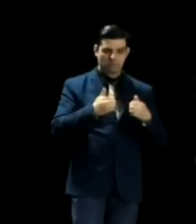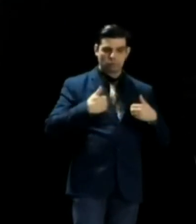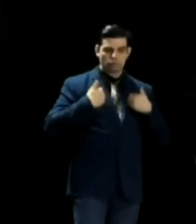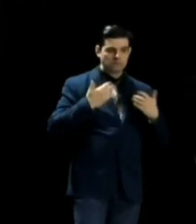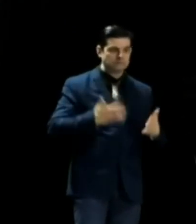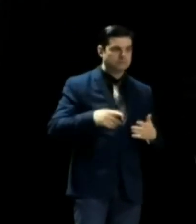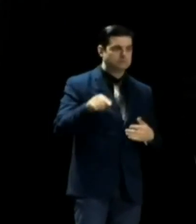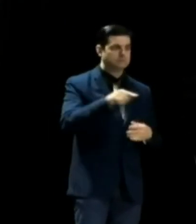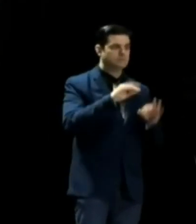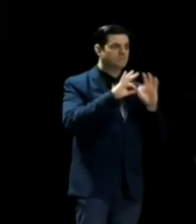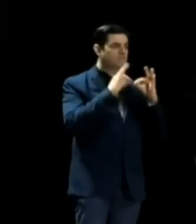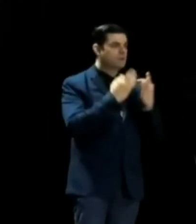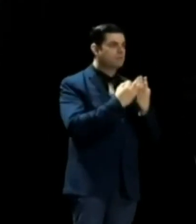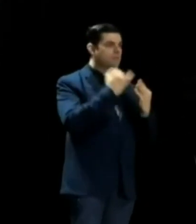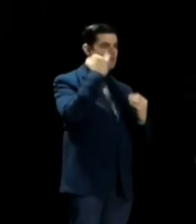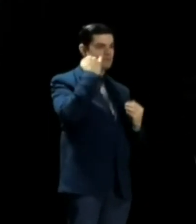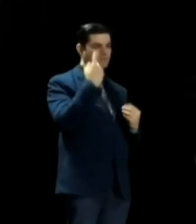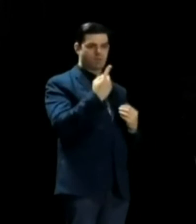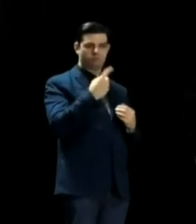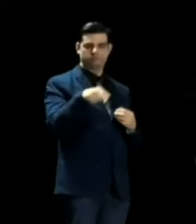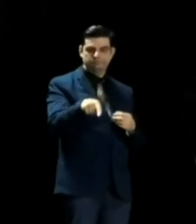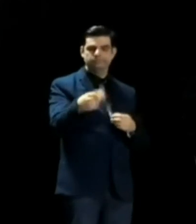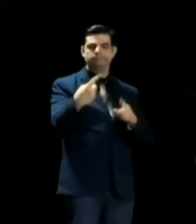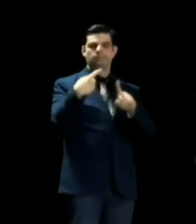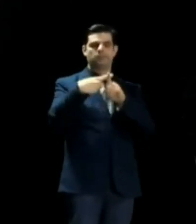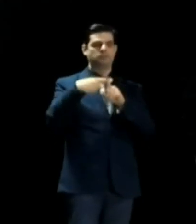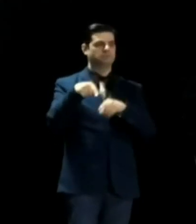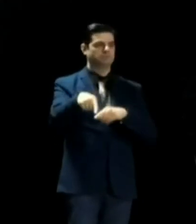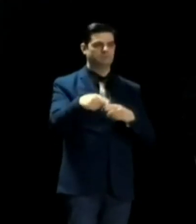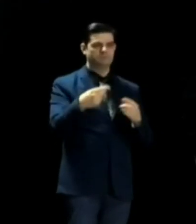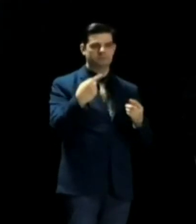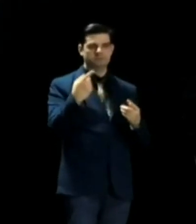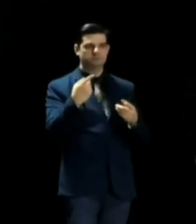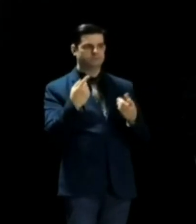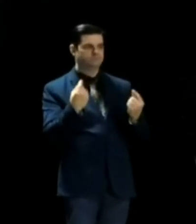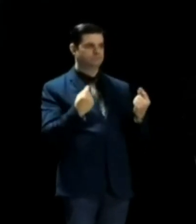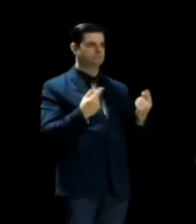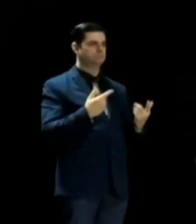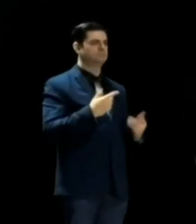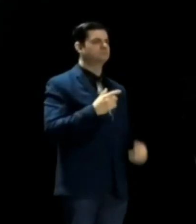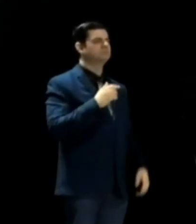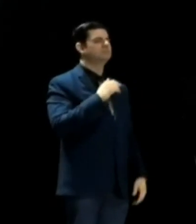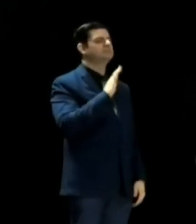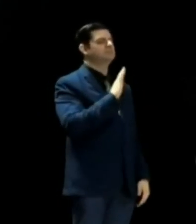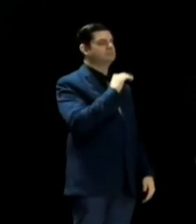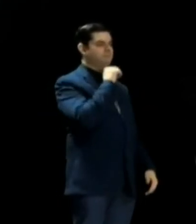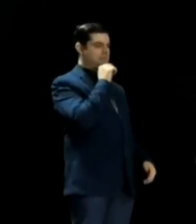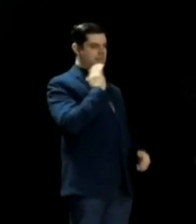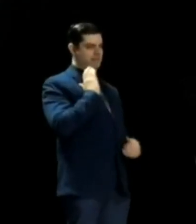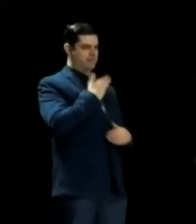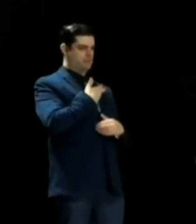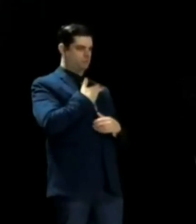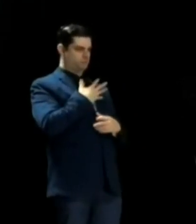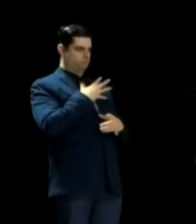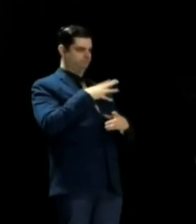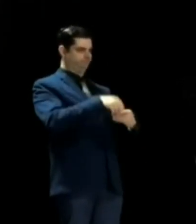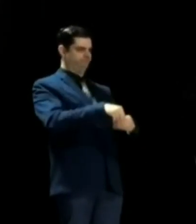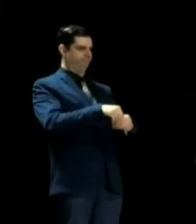do pop up? So that has not fallen under our regulatory authority. I know that the governor has an executive